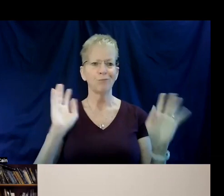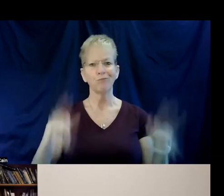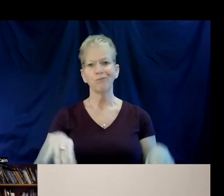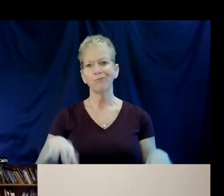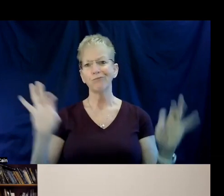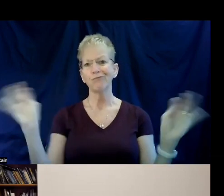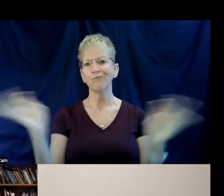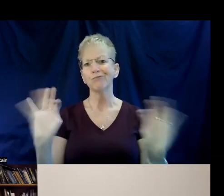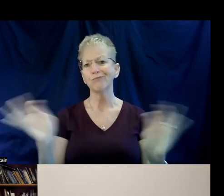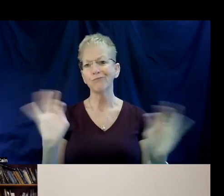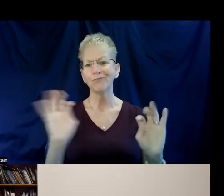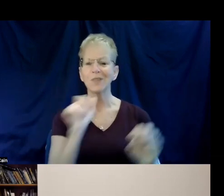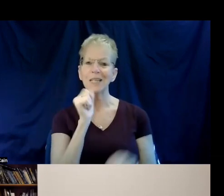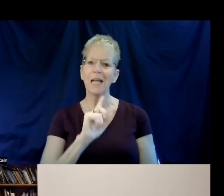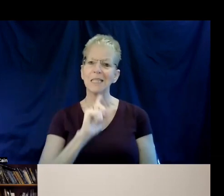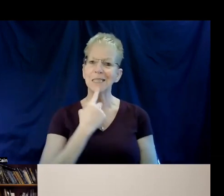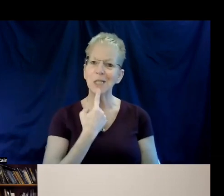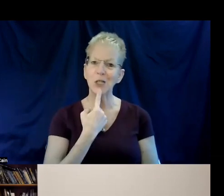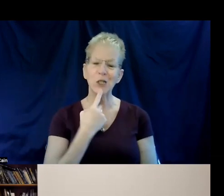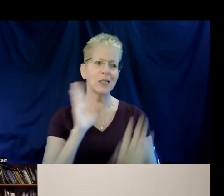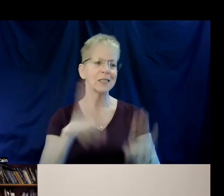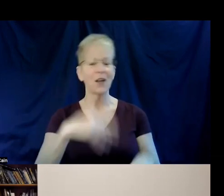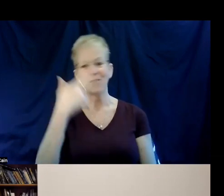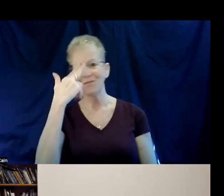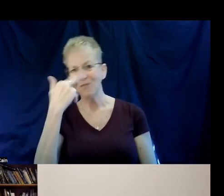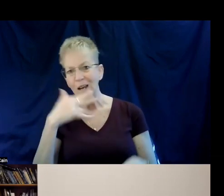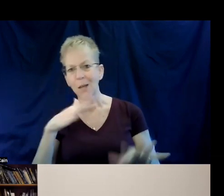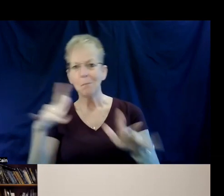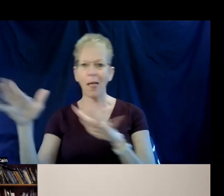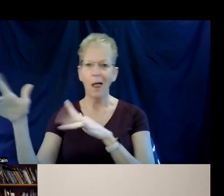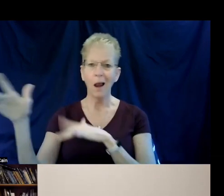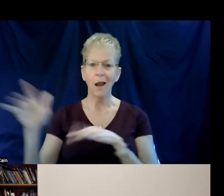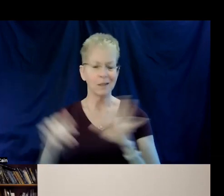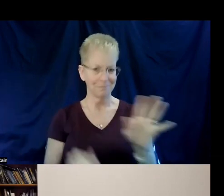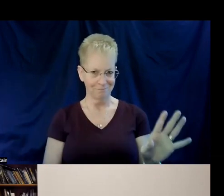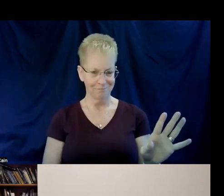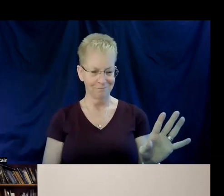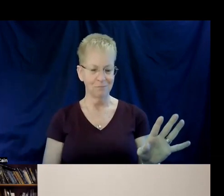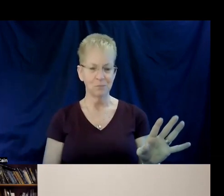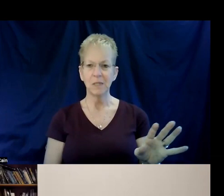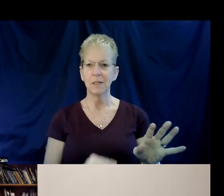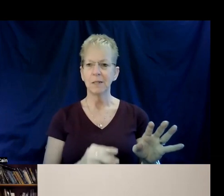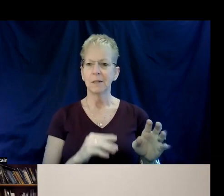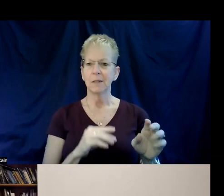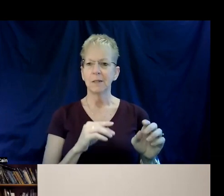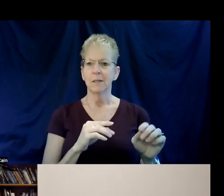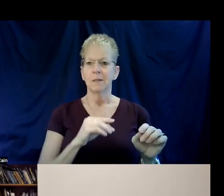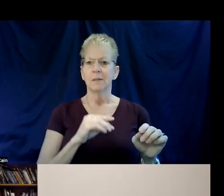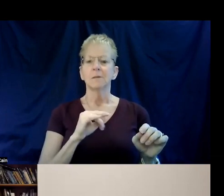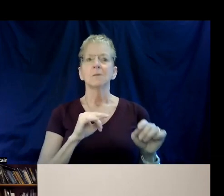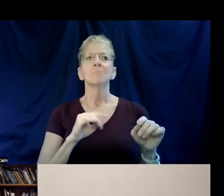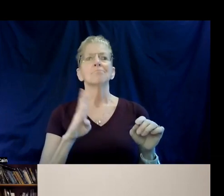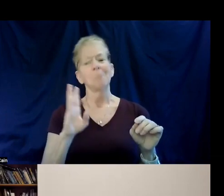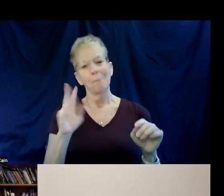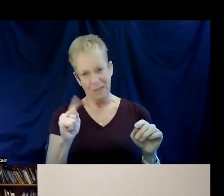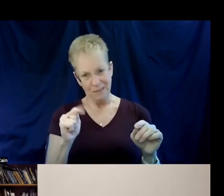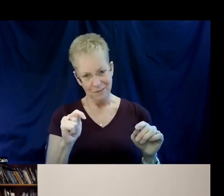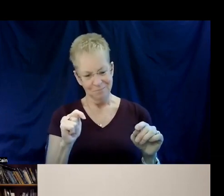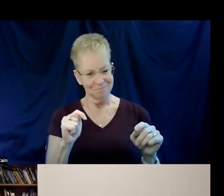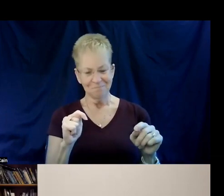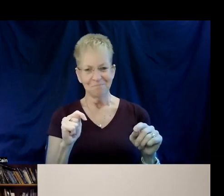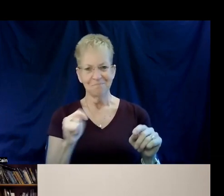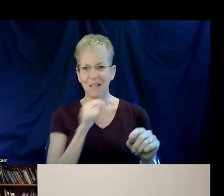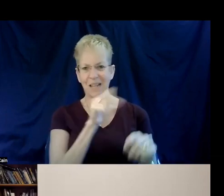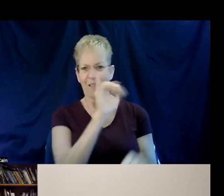and says some funny things that I wish I could come up with without having to think a half hour about it. But